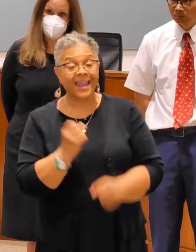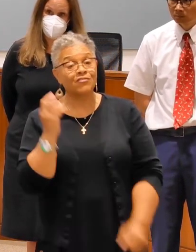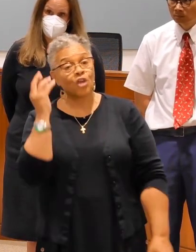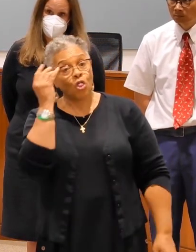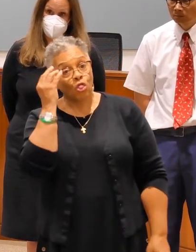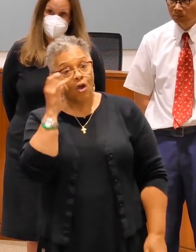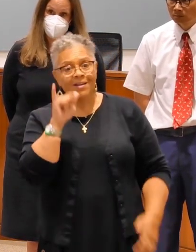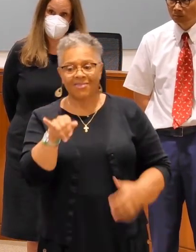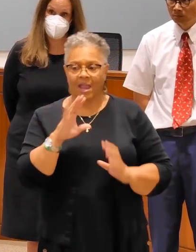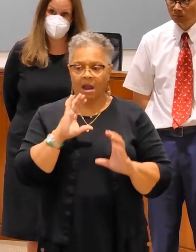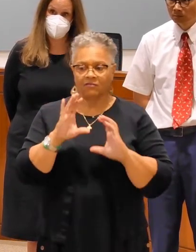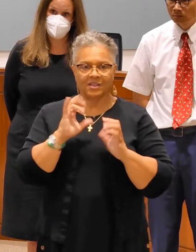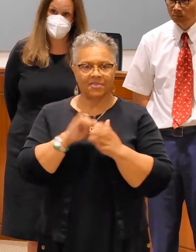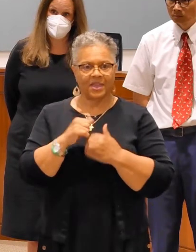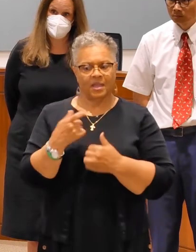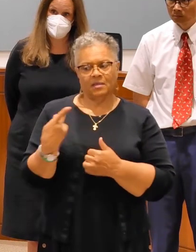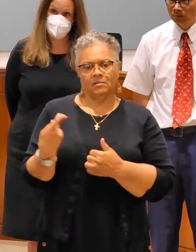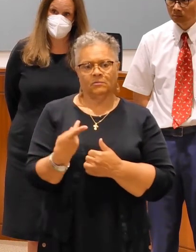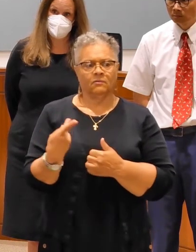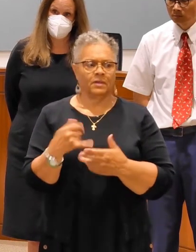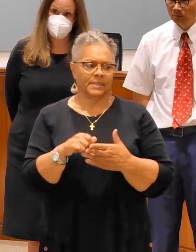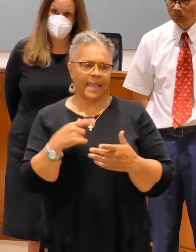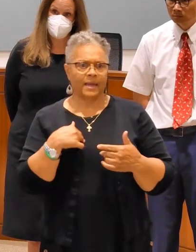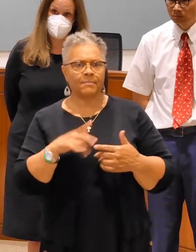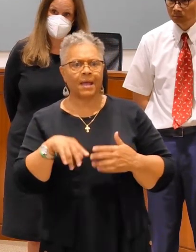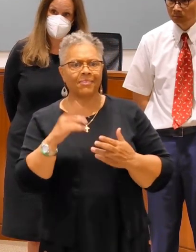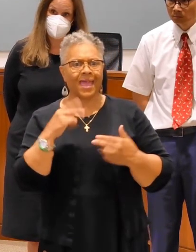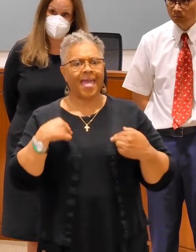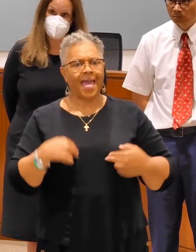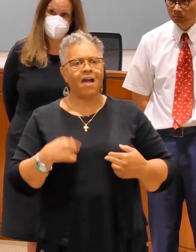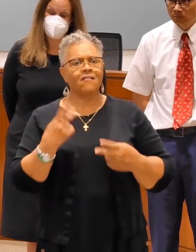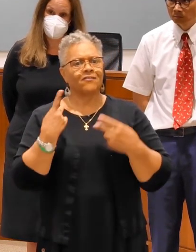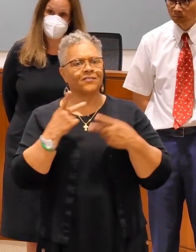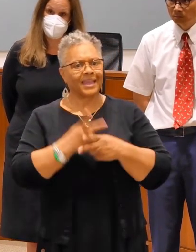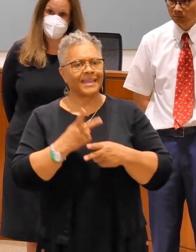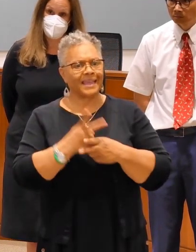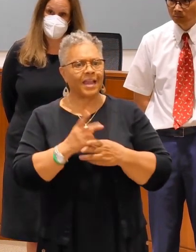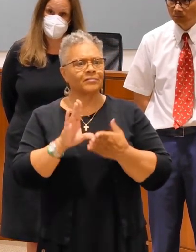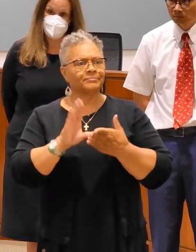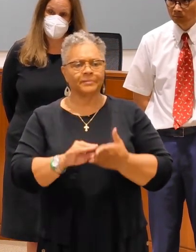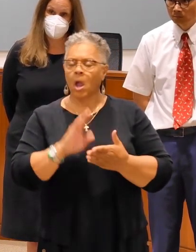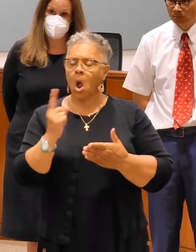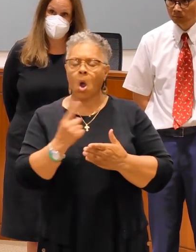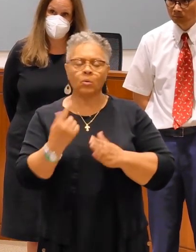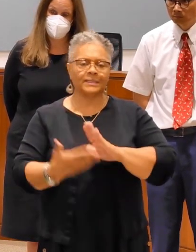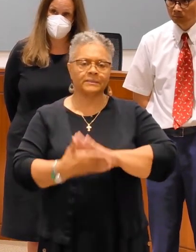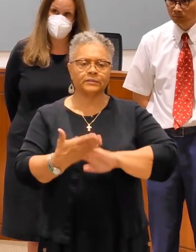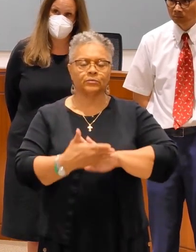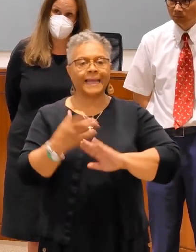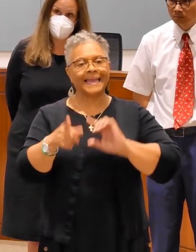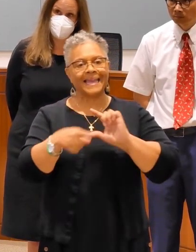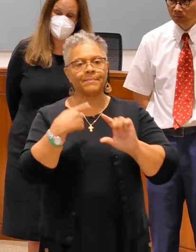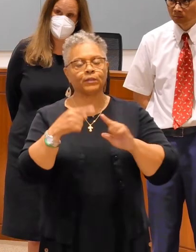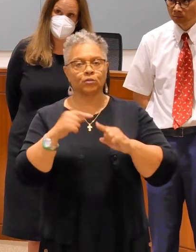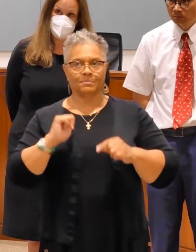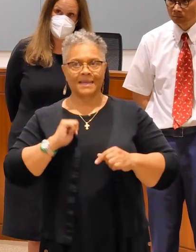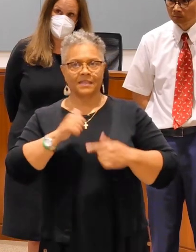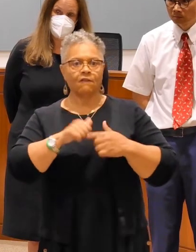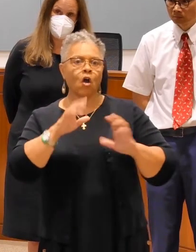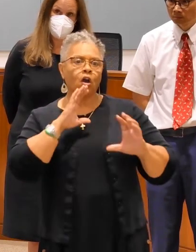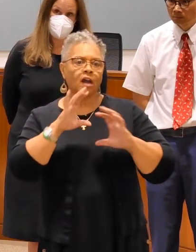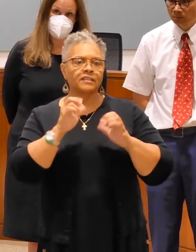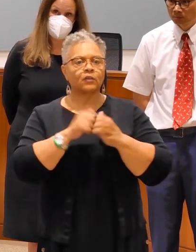of the conversations that we had about the healthcare deficit always generated emails to myself or conversations